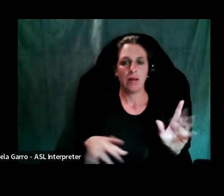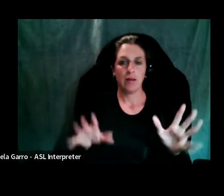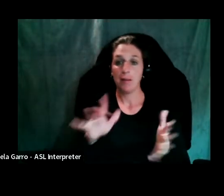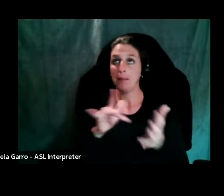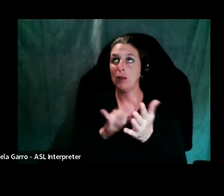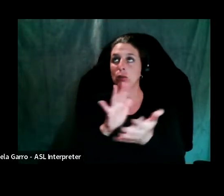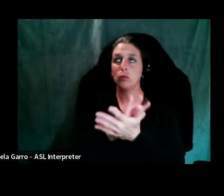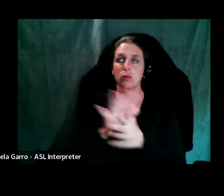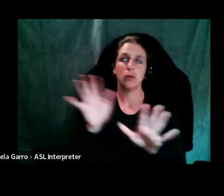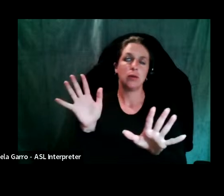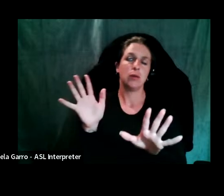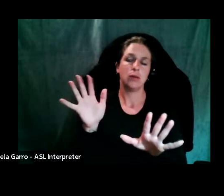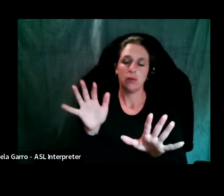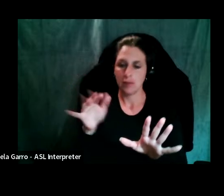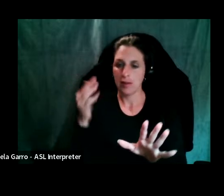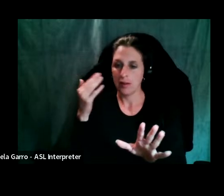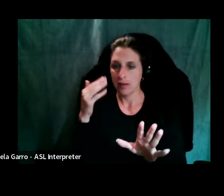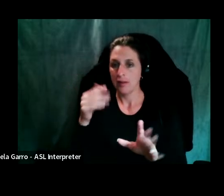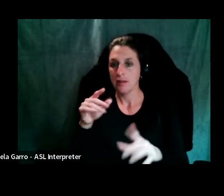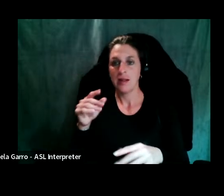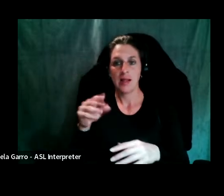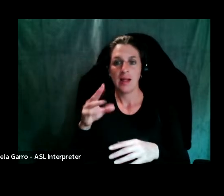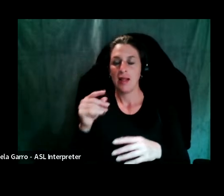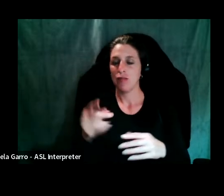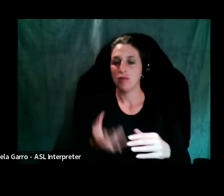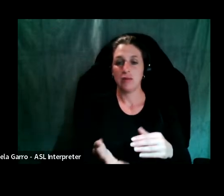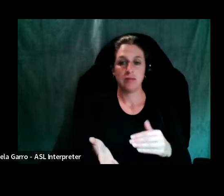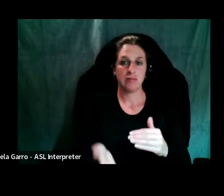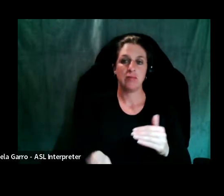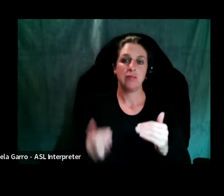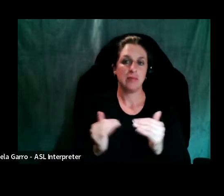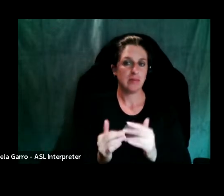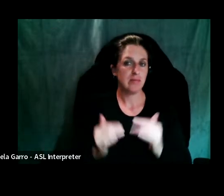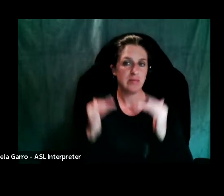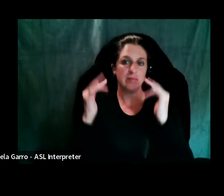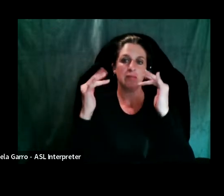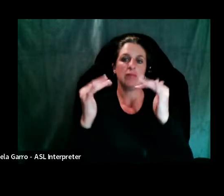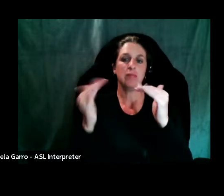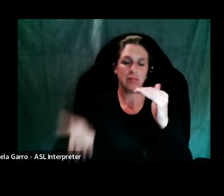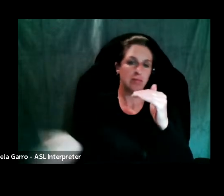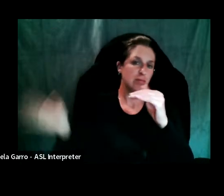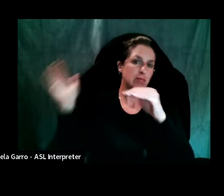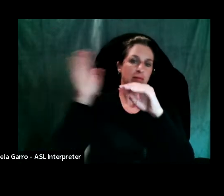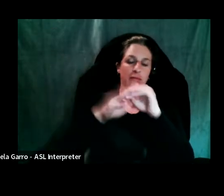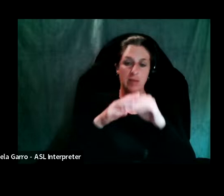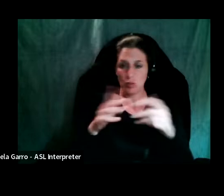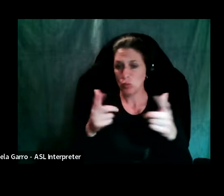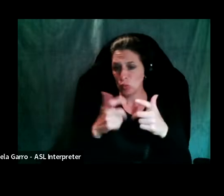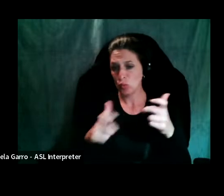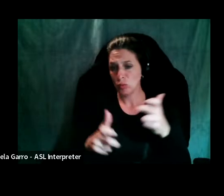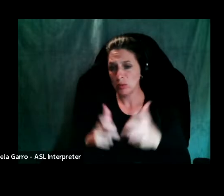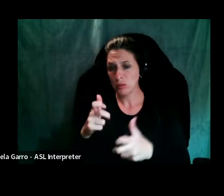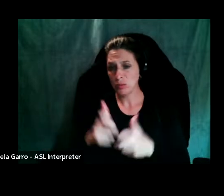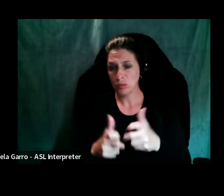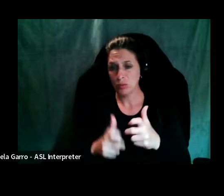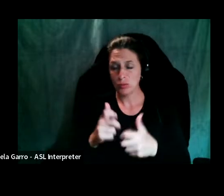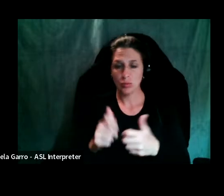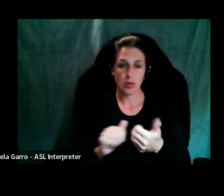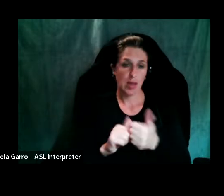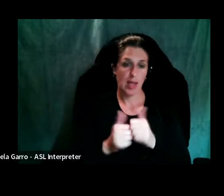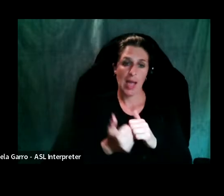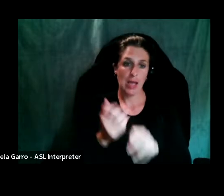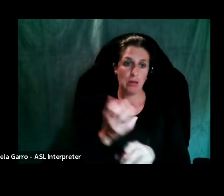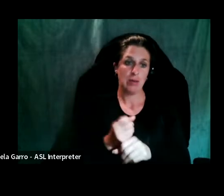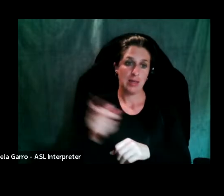school. I mean, yeah. It like elevated all that from being It's a huge issue. I mean, how do you get them